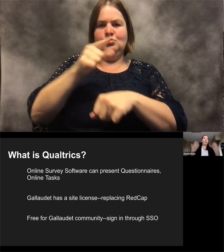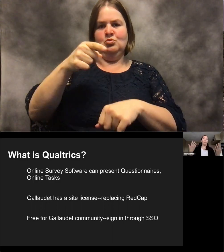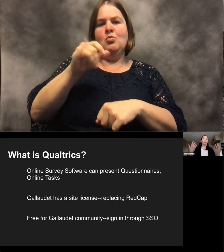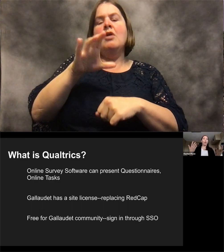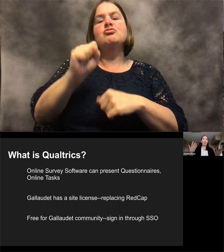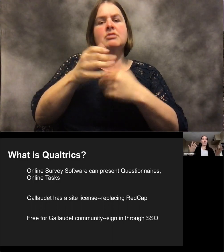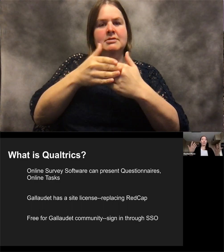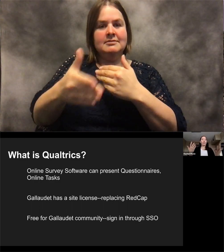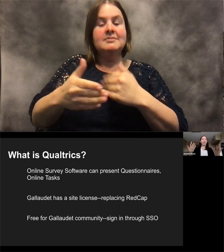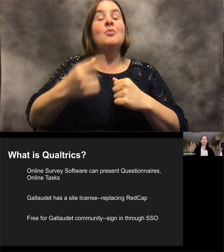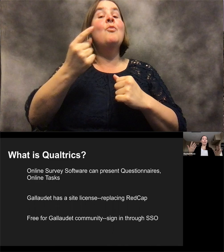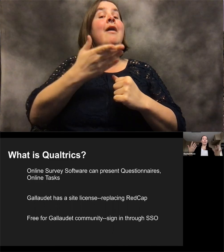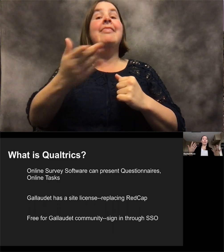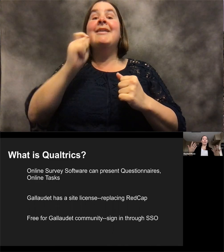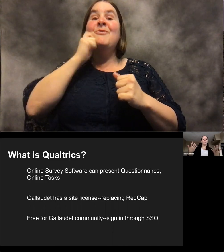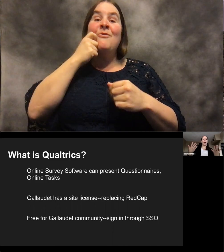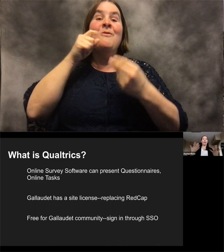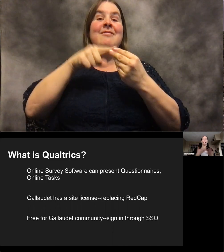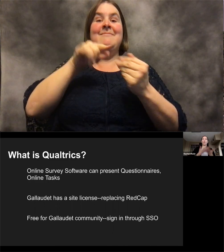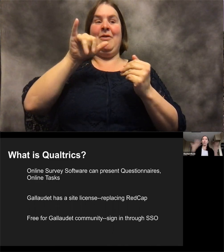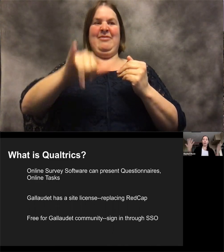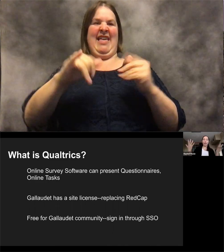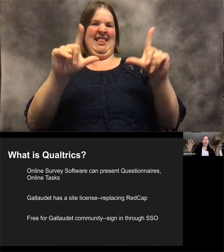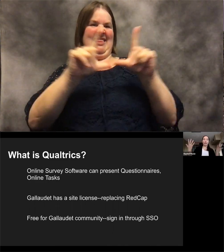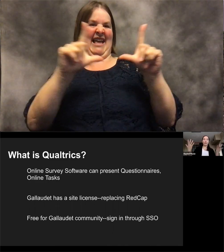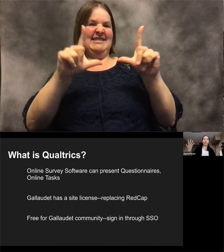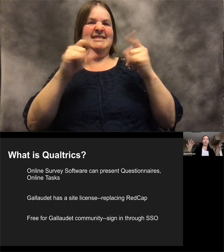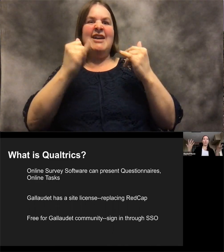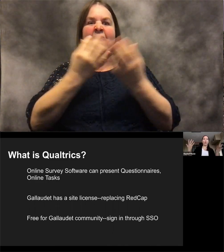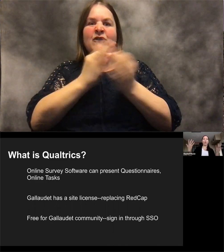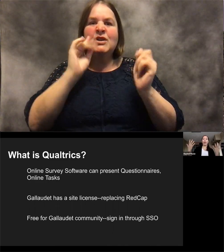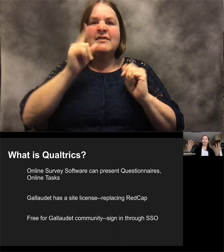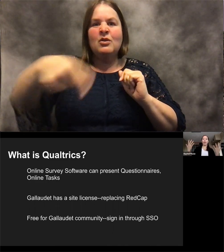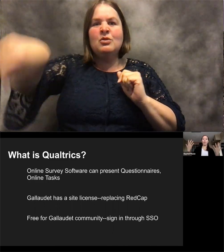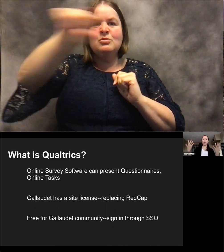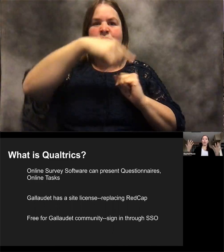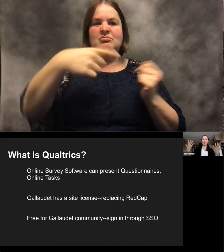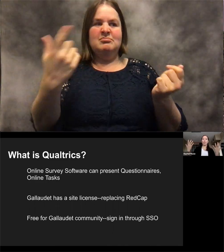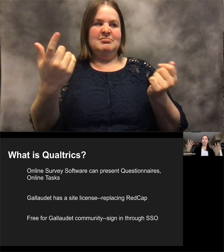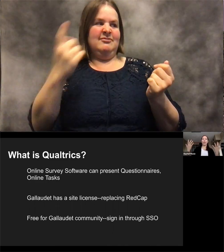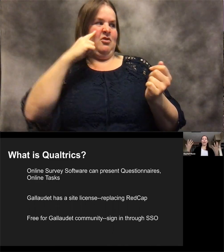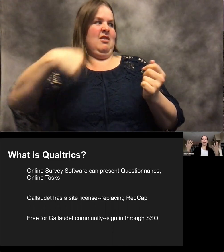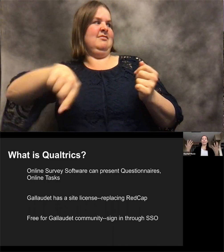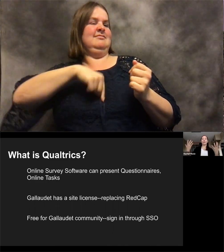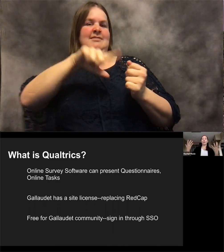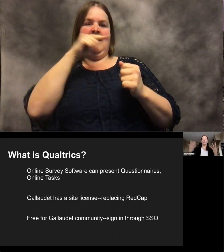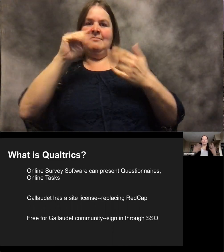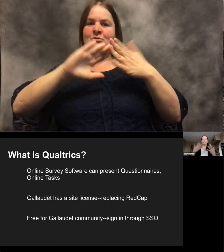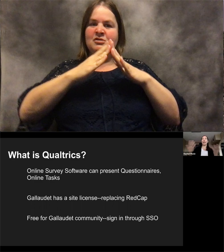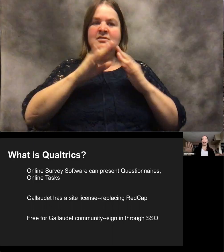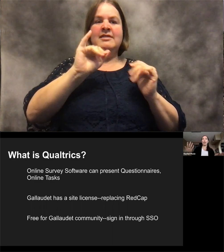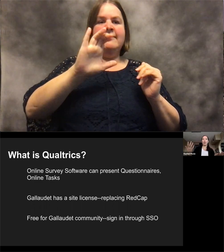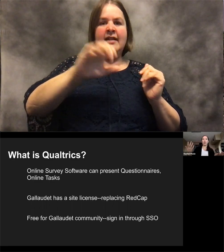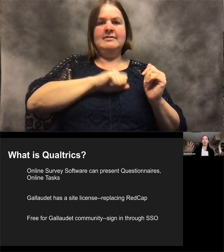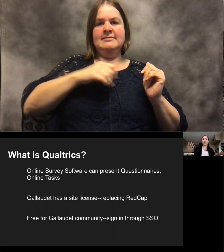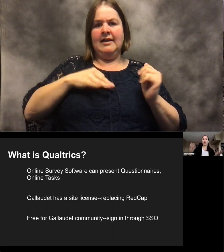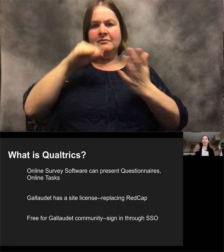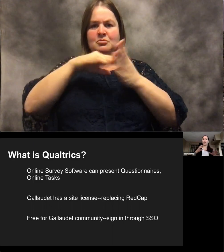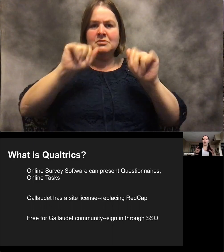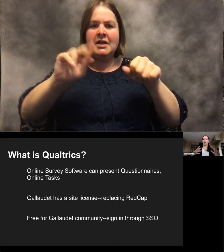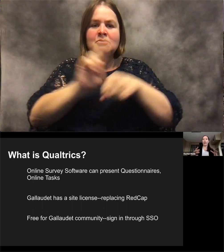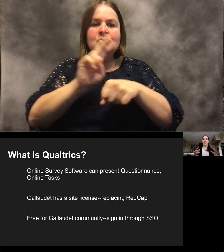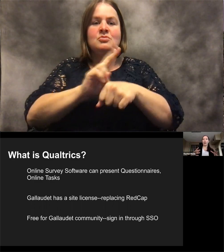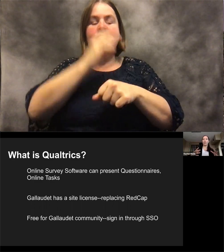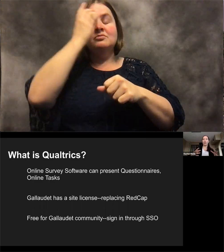And one thing that's great about that site license is that it's free for the Gallaudet community. And so you can just sign in through